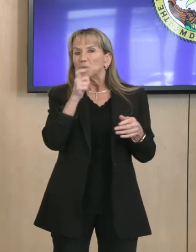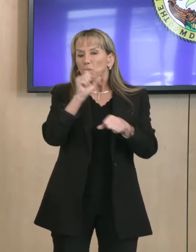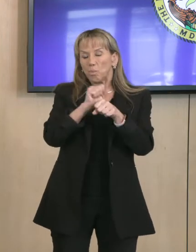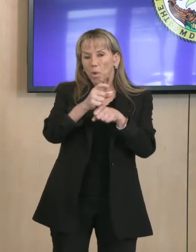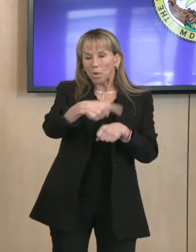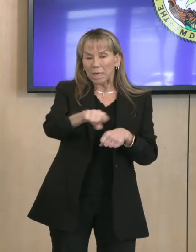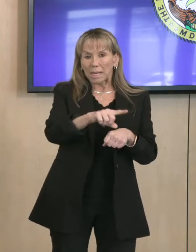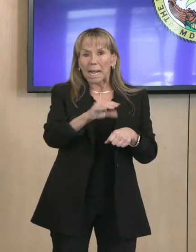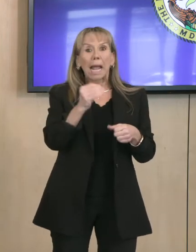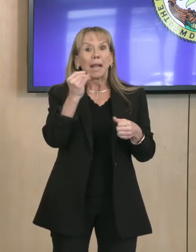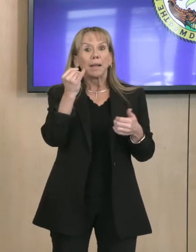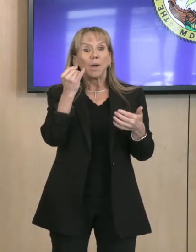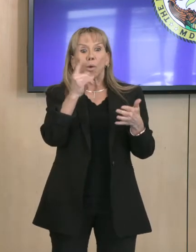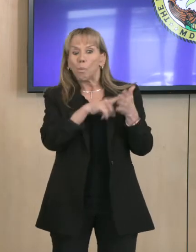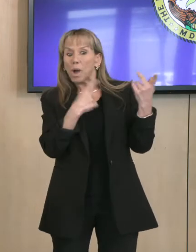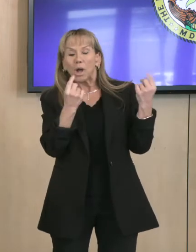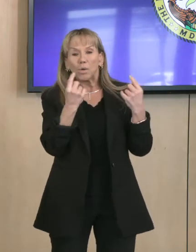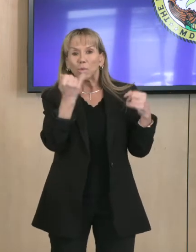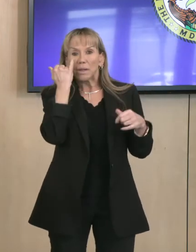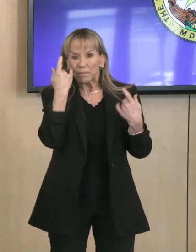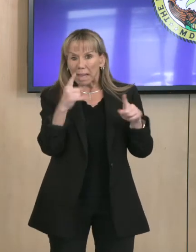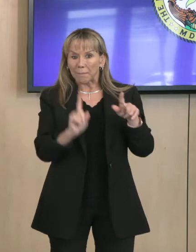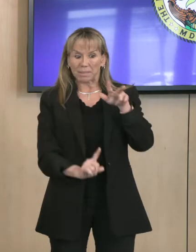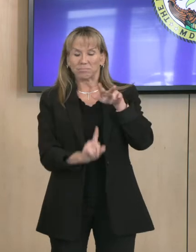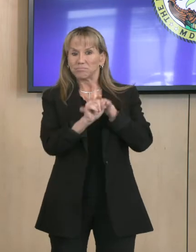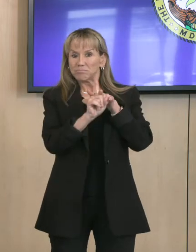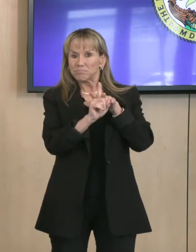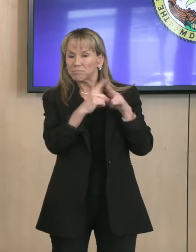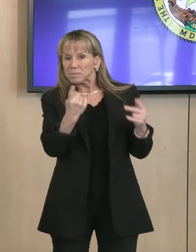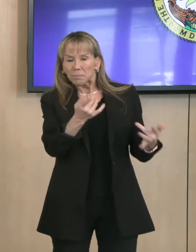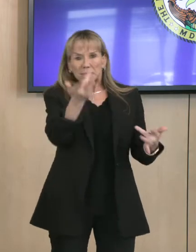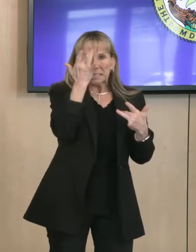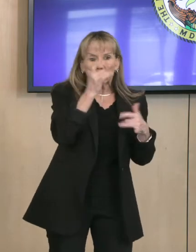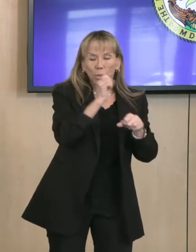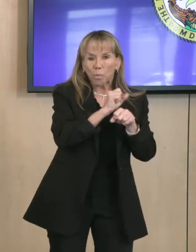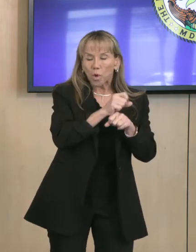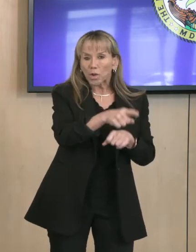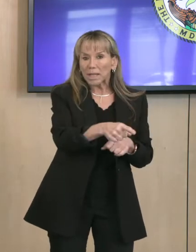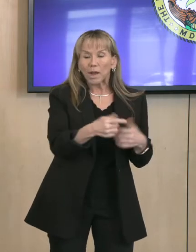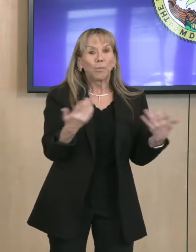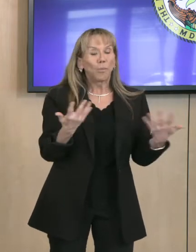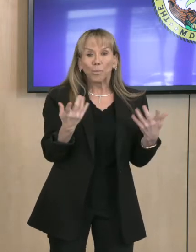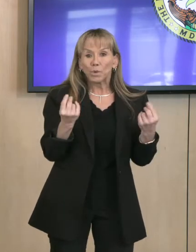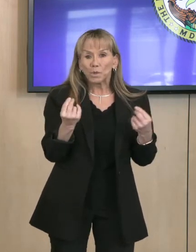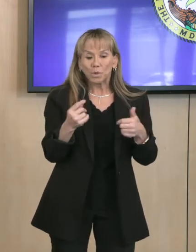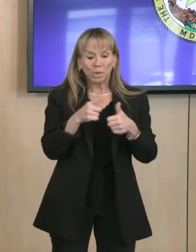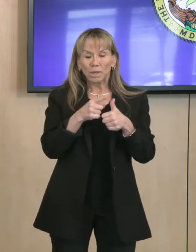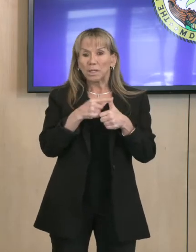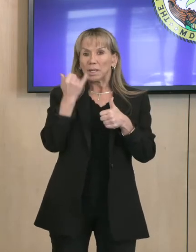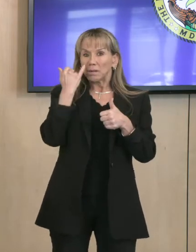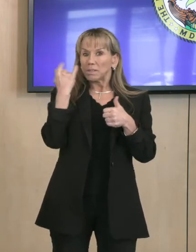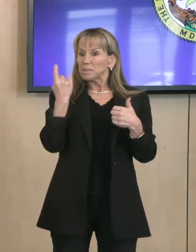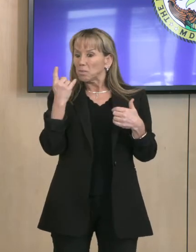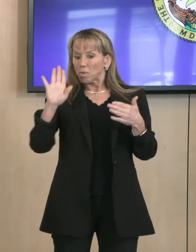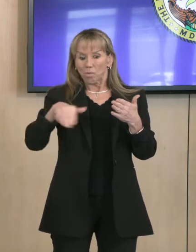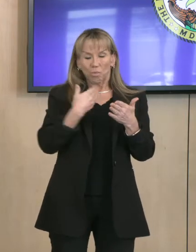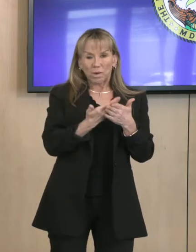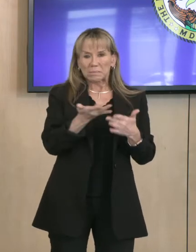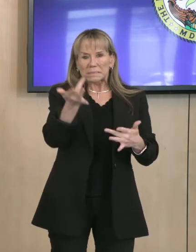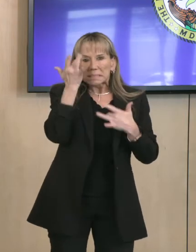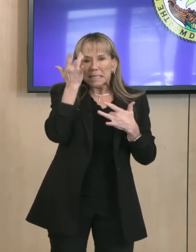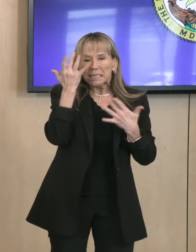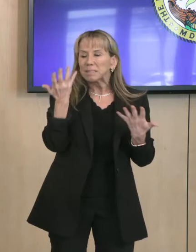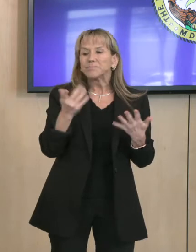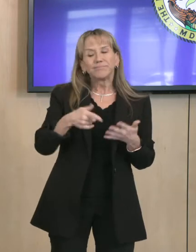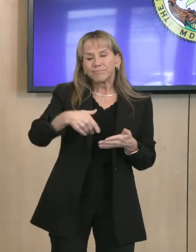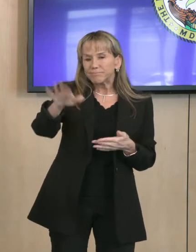ill food handler, including the following: sending home any staff that arrives to work and are sick as required